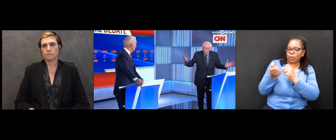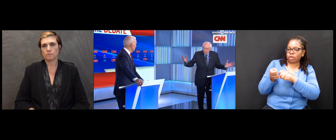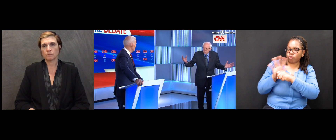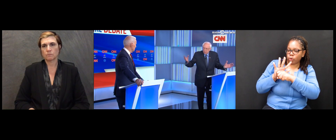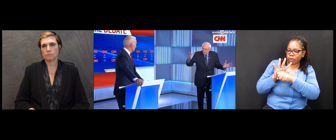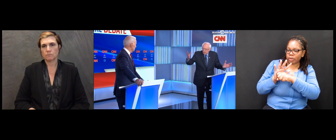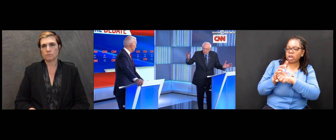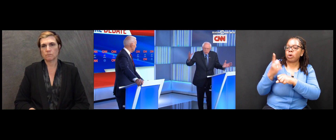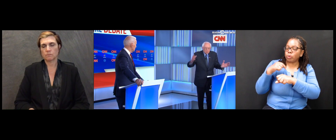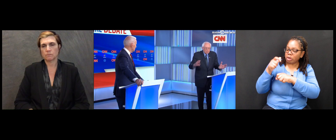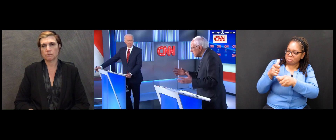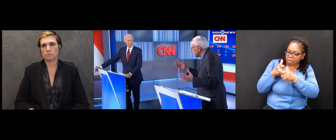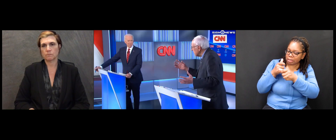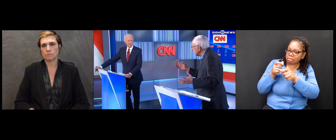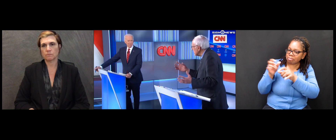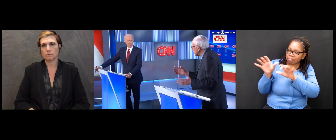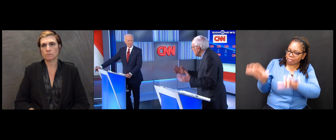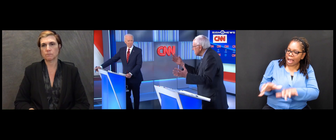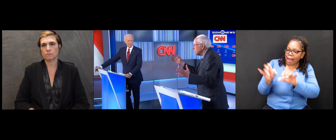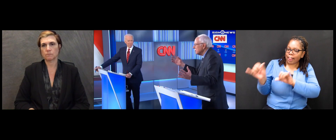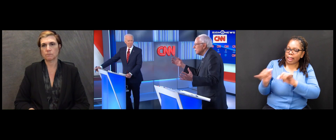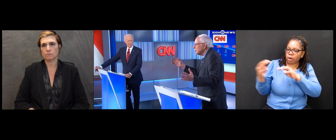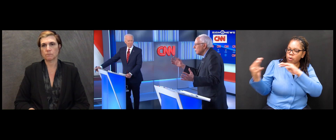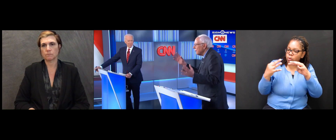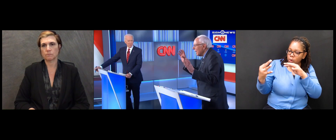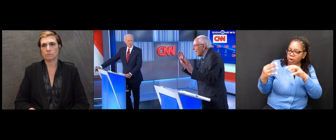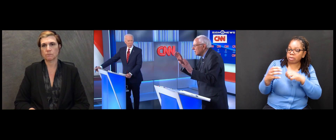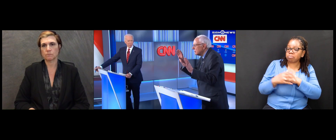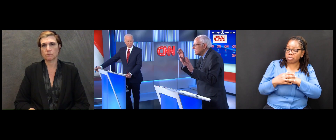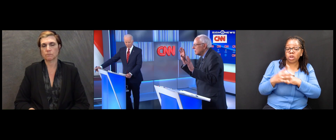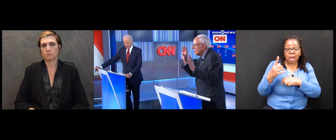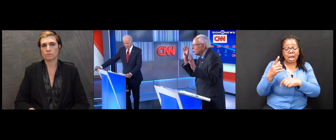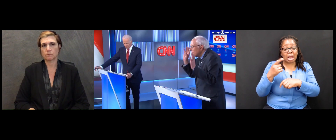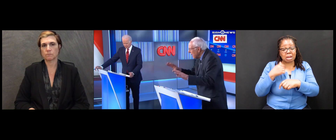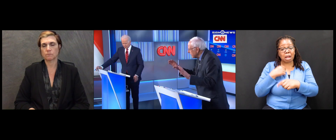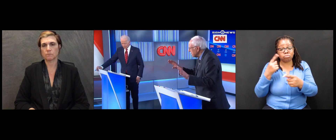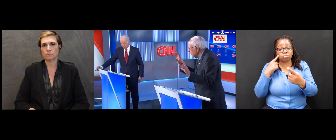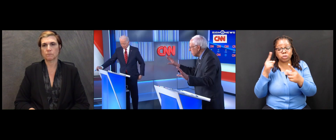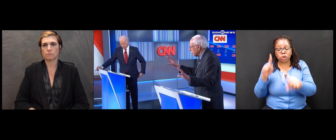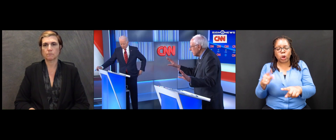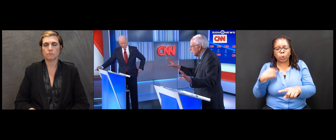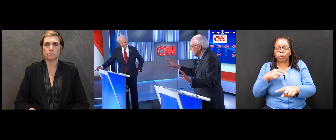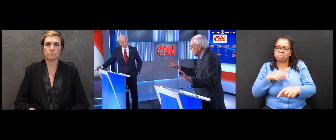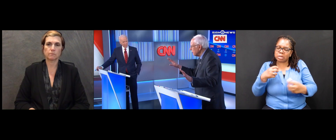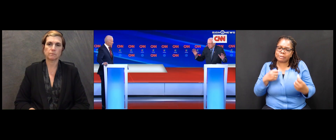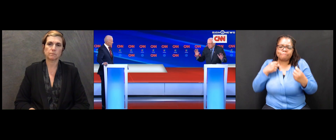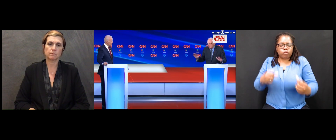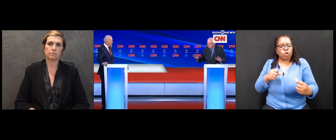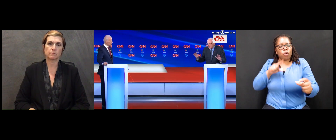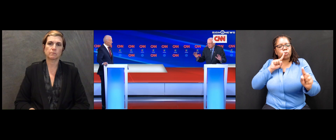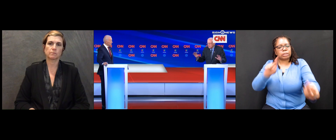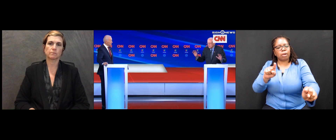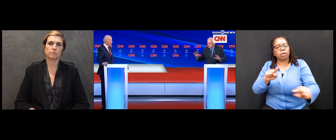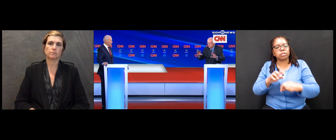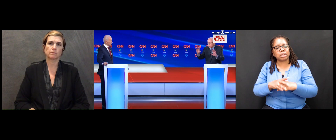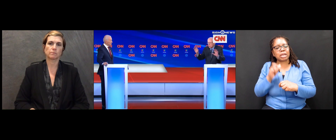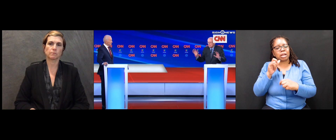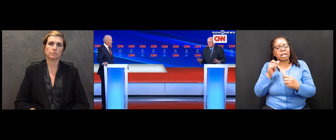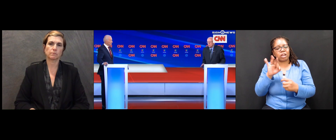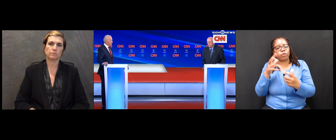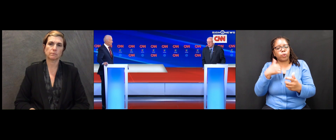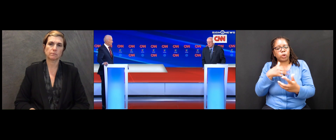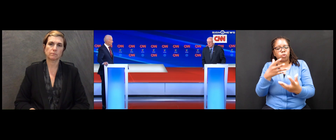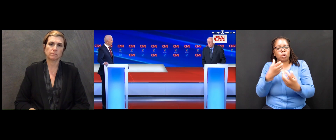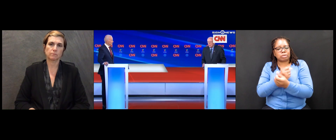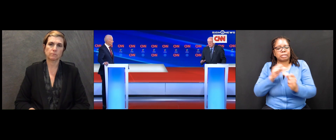act accordingly. You said it. I think you're right. I said it. We have to act dramatically, boldly, if we're going to save lives in this country and